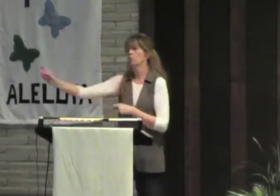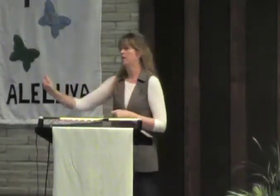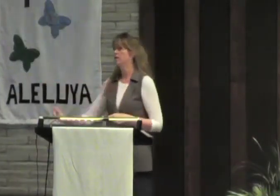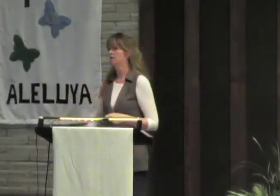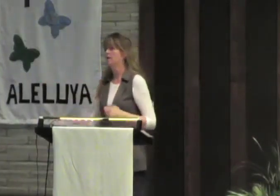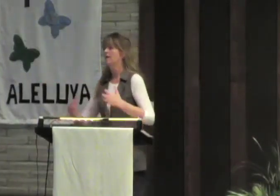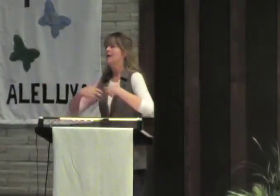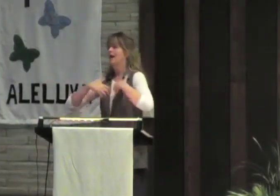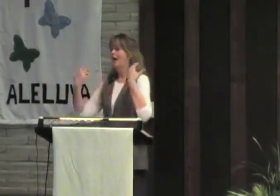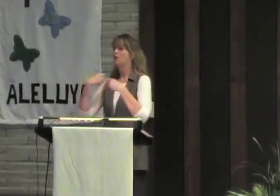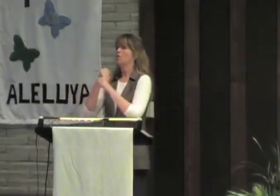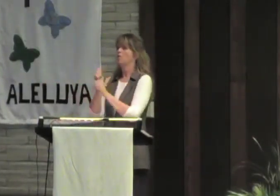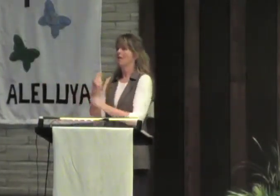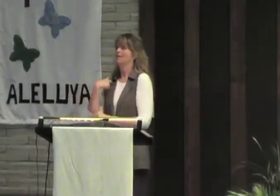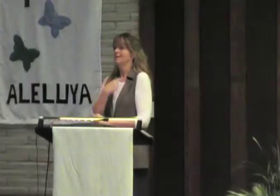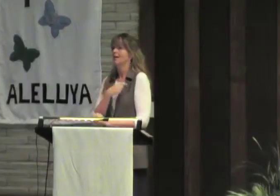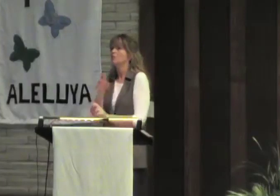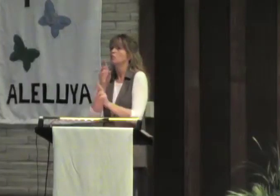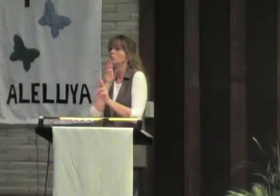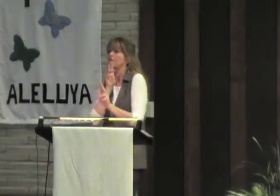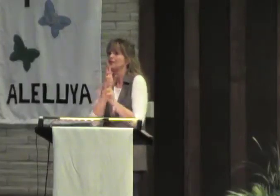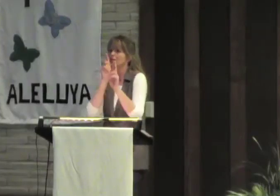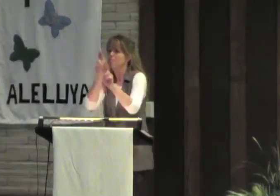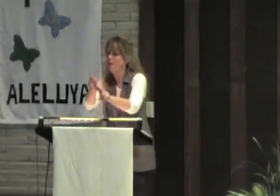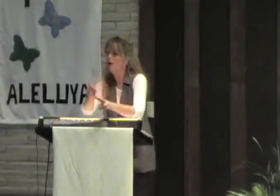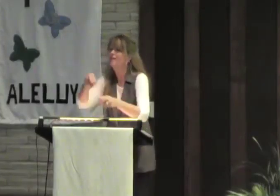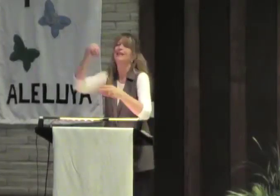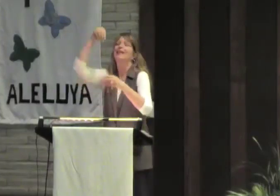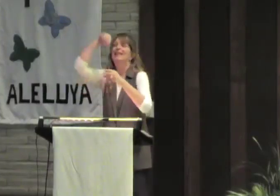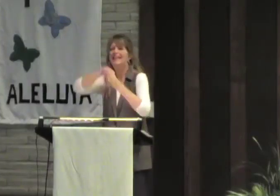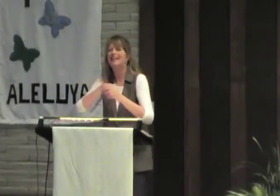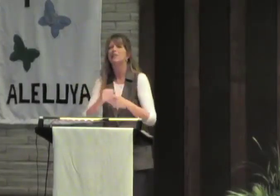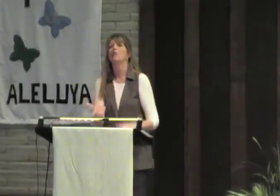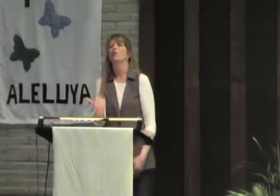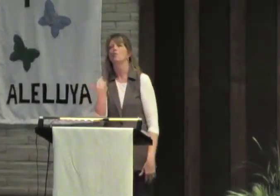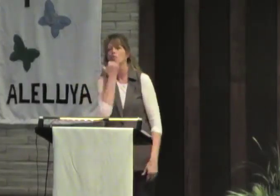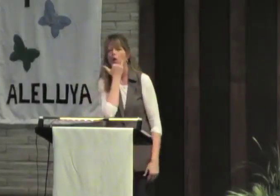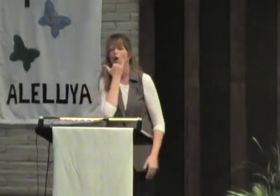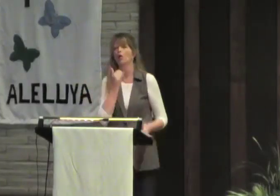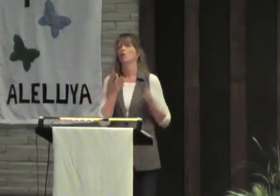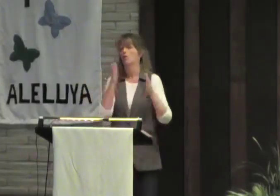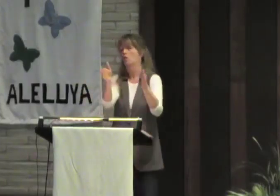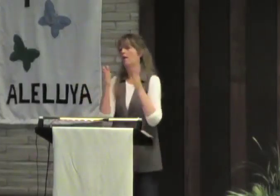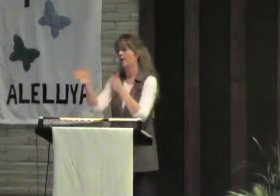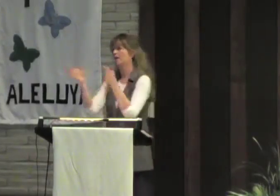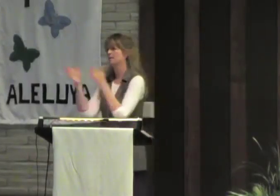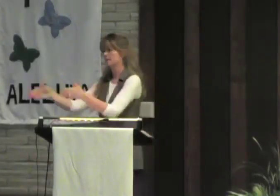and solve problems is ruined. Anger makes us respond in the wrong